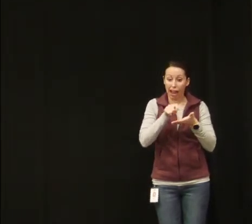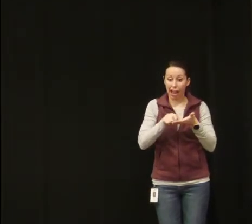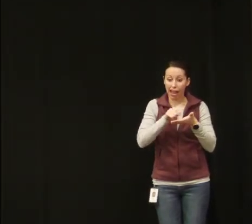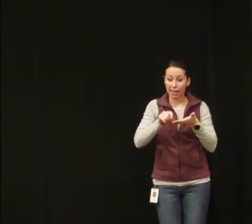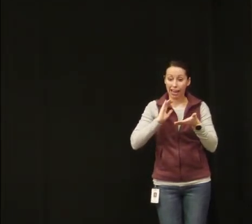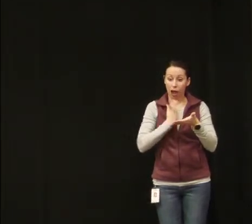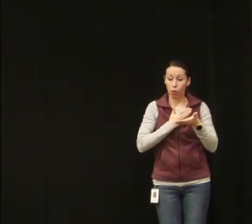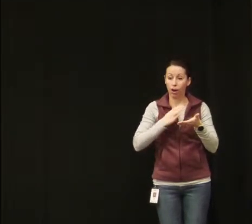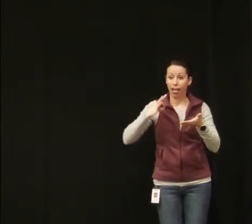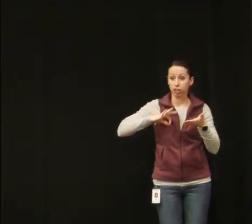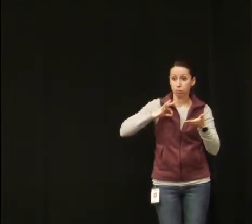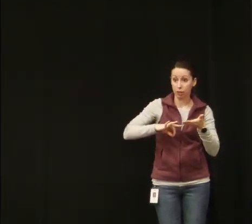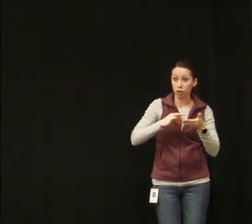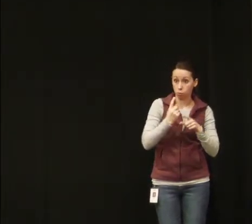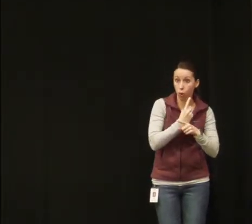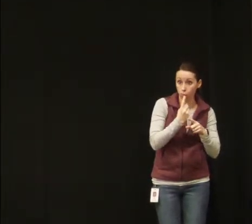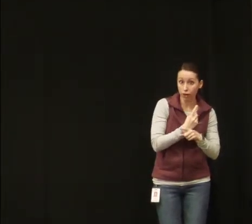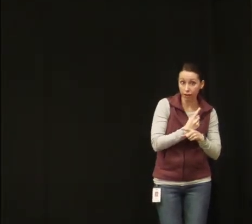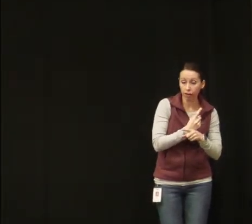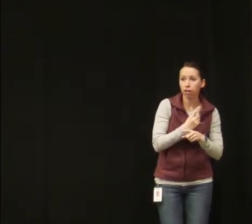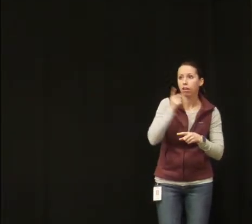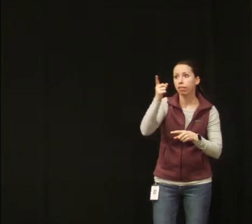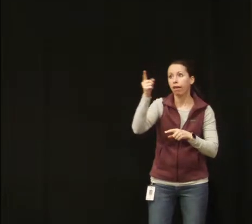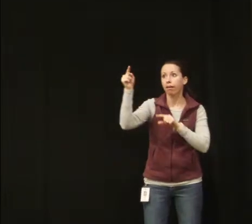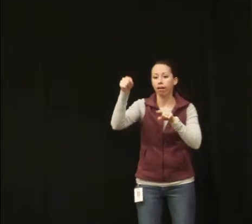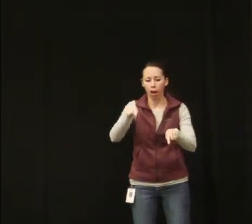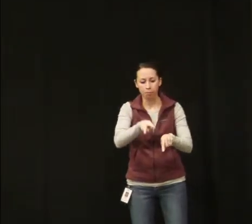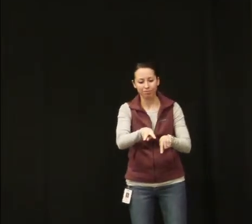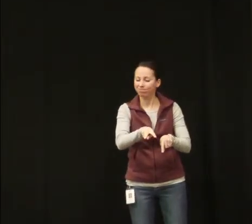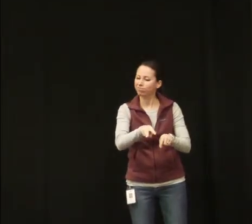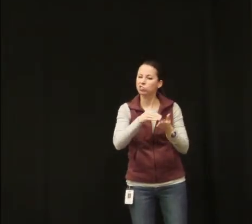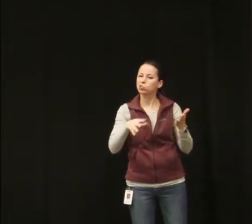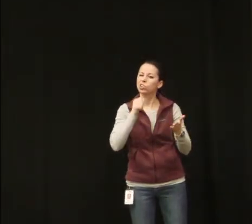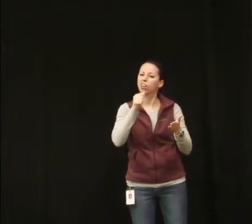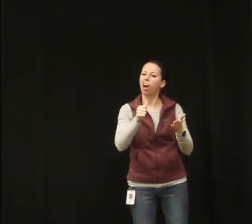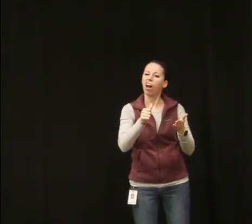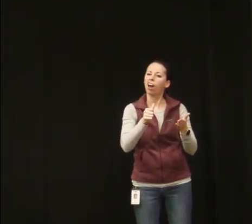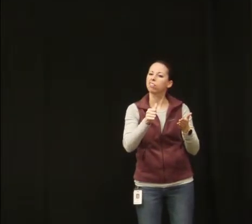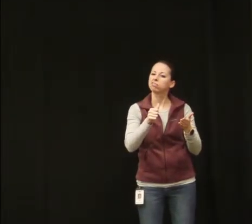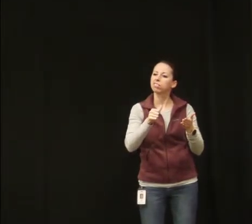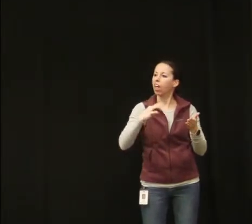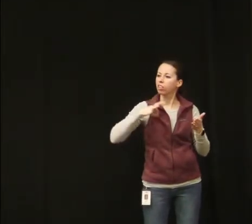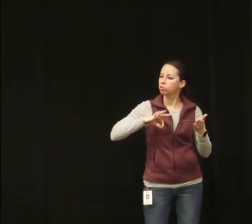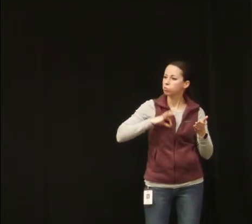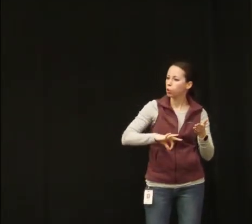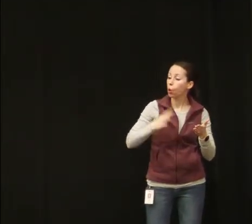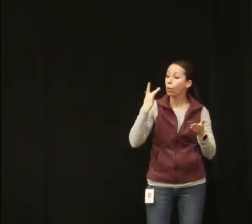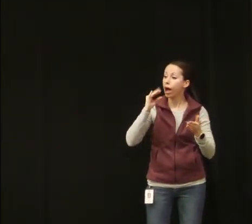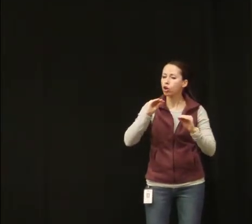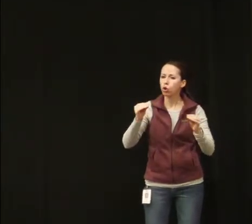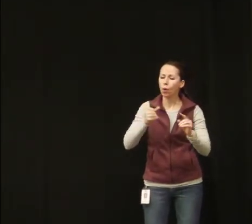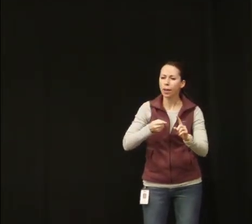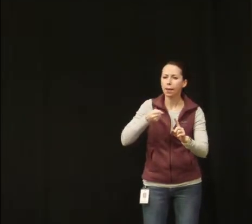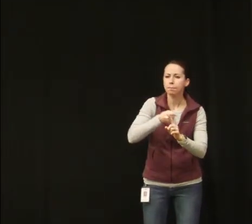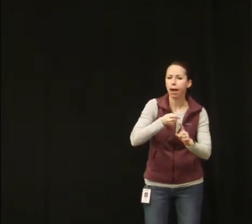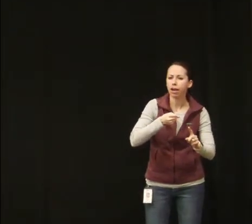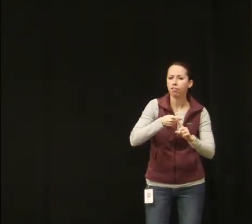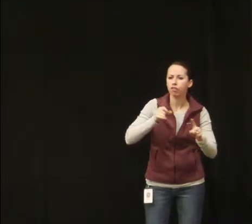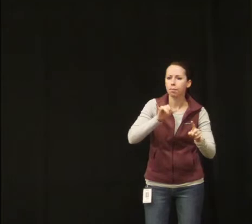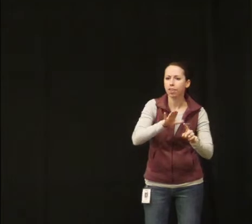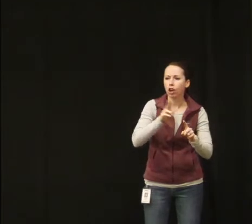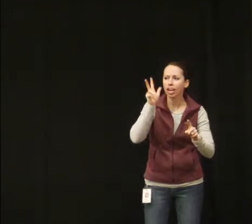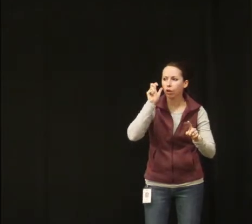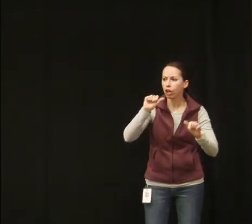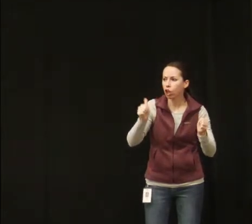eligibility right, they could say, well, this student isn't eligible. Because there's no impact Right. from the hearing loss. So, but what I liked what you said